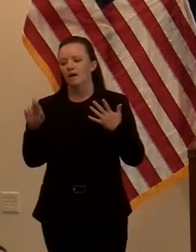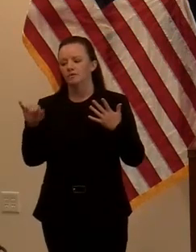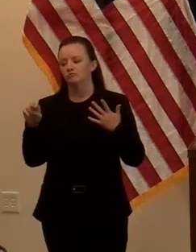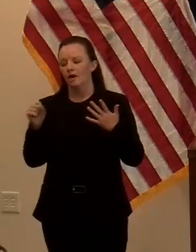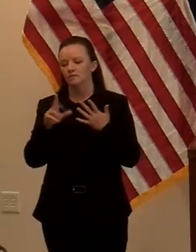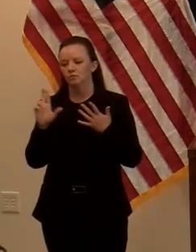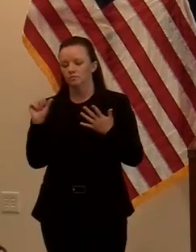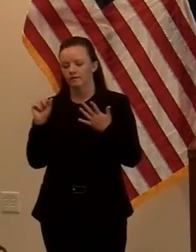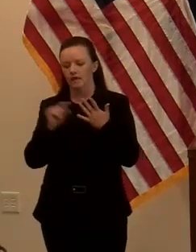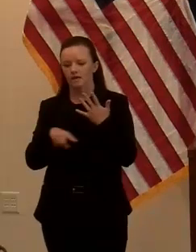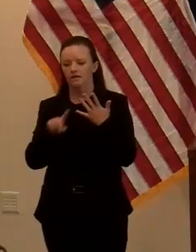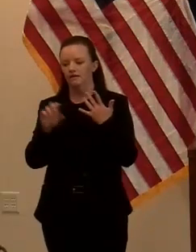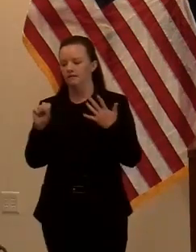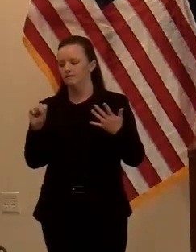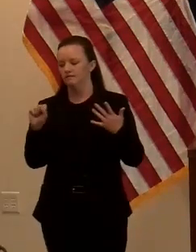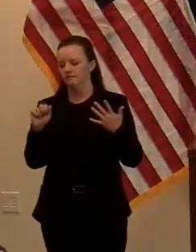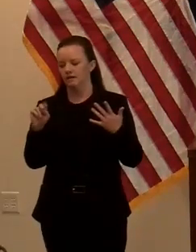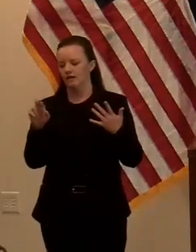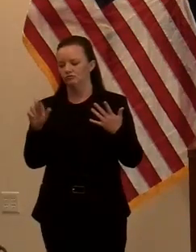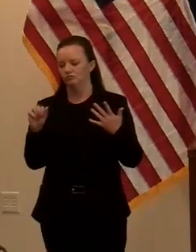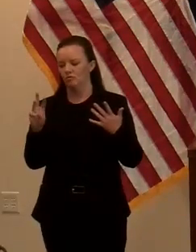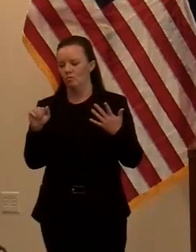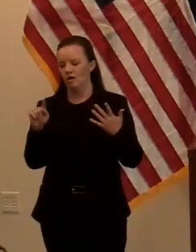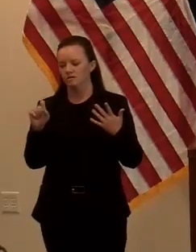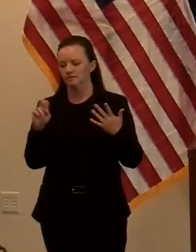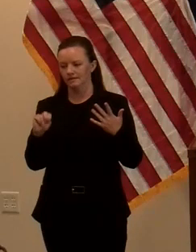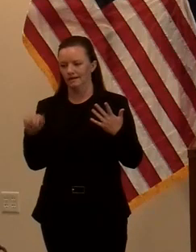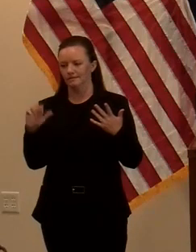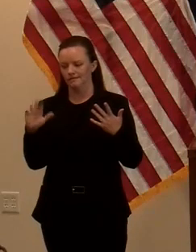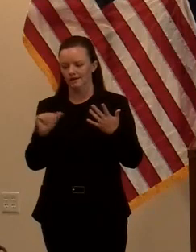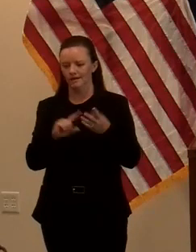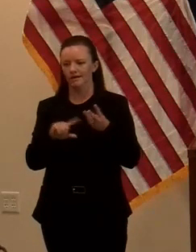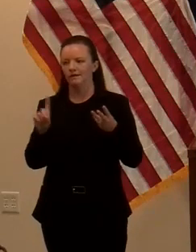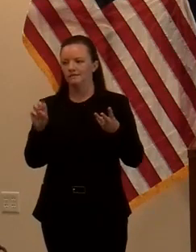Sandra Watson, USDA, Debbie Johnson.